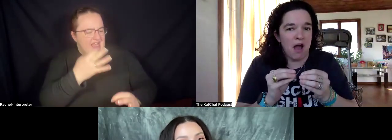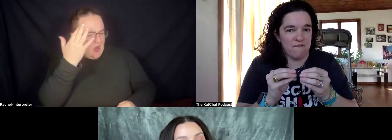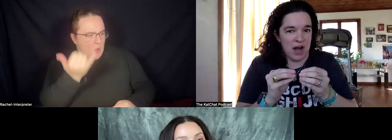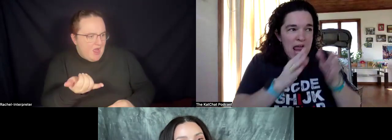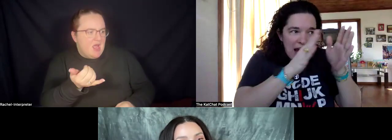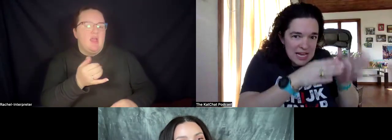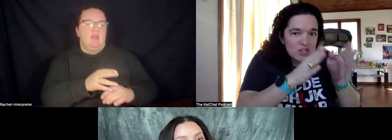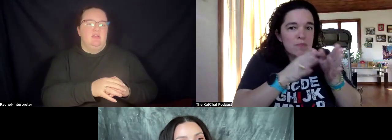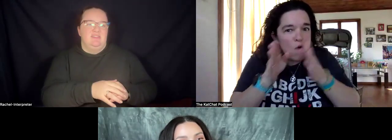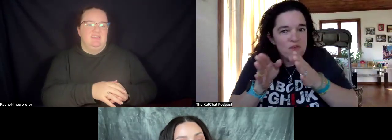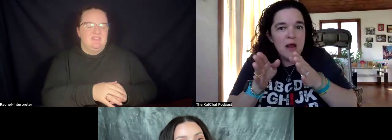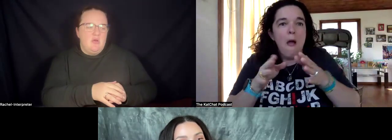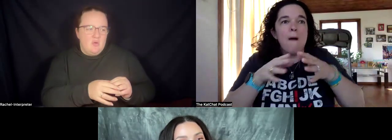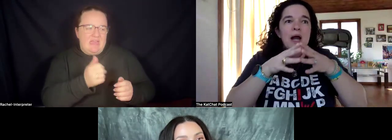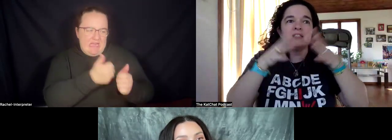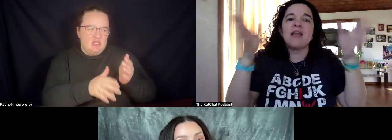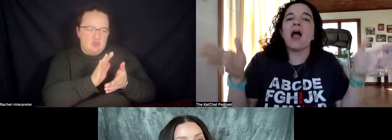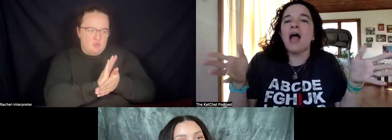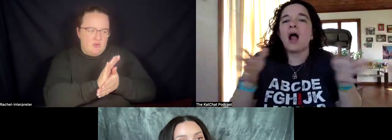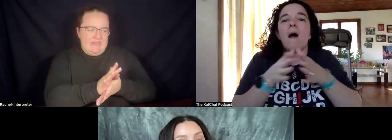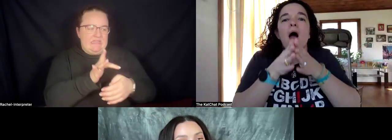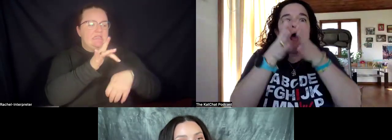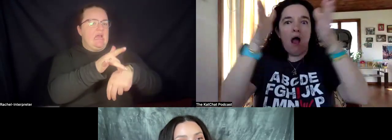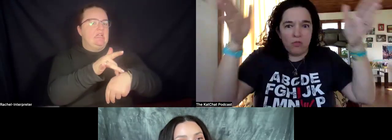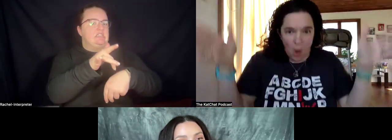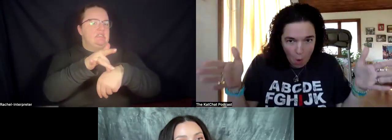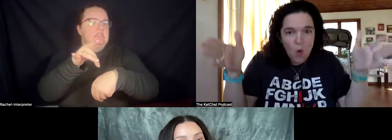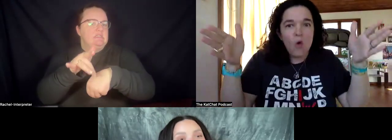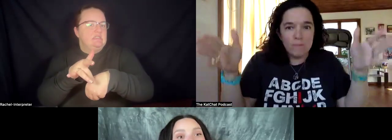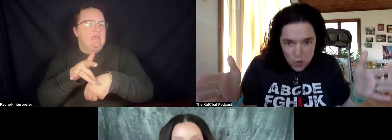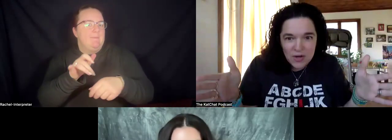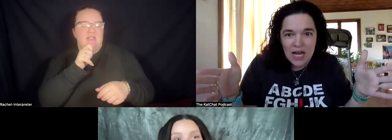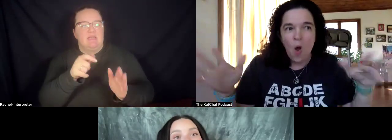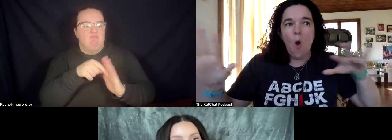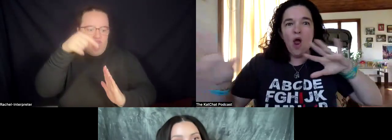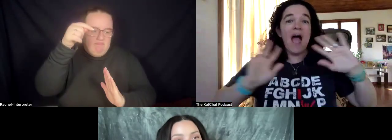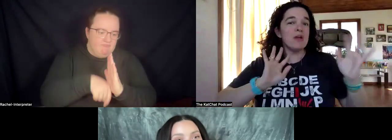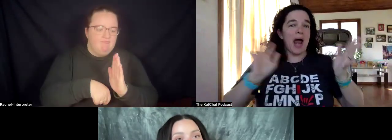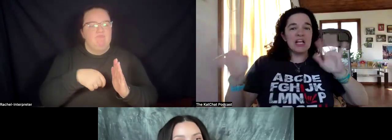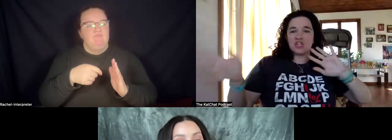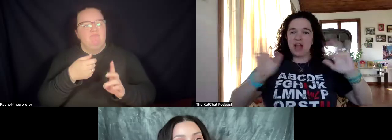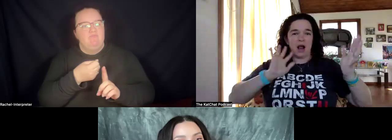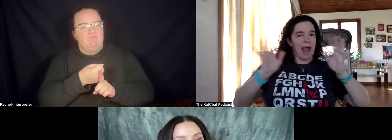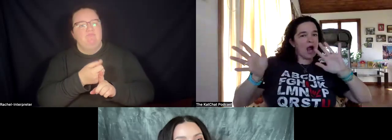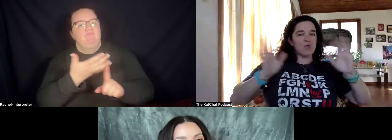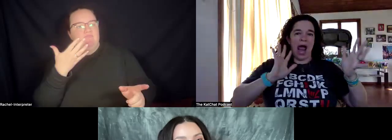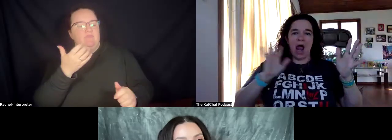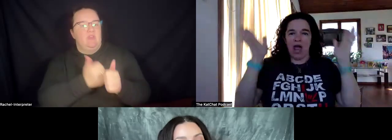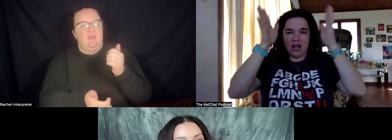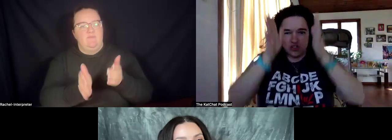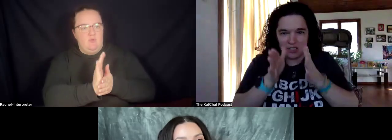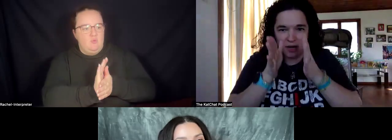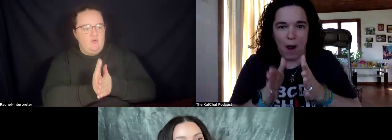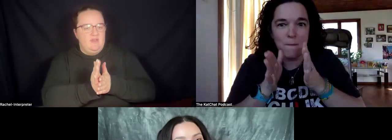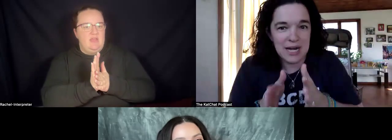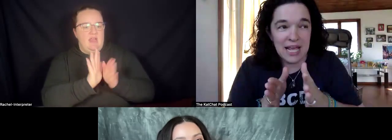little bit about it in each movie, but it's not like the whole movie where Mhm. everybody sits like background